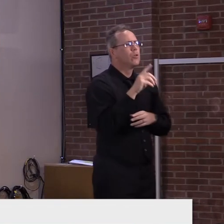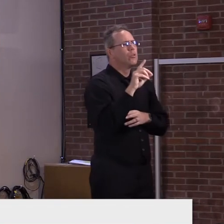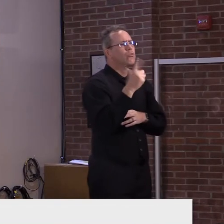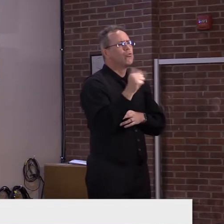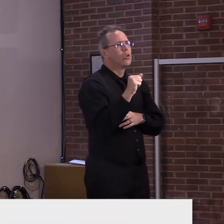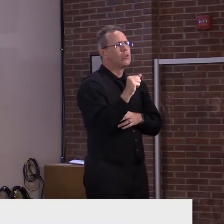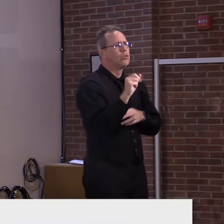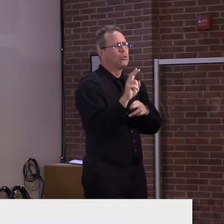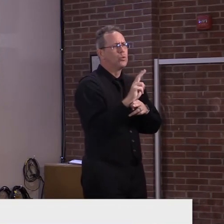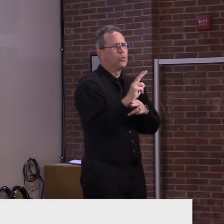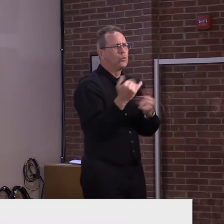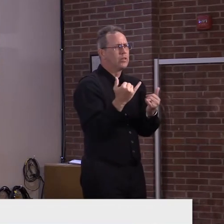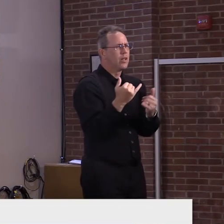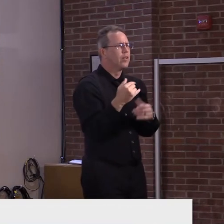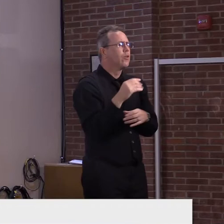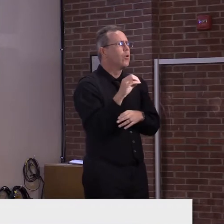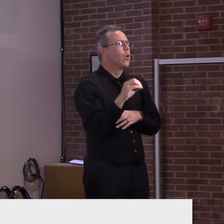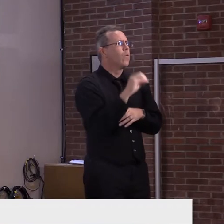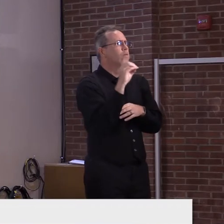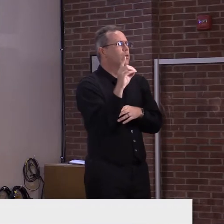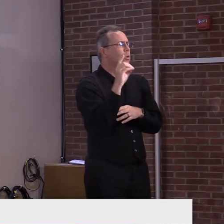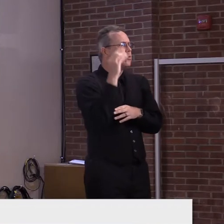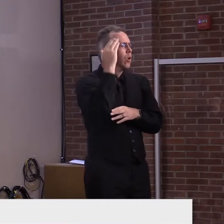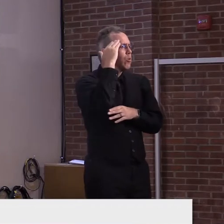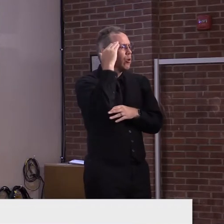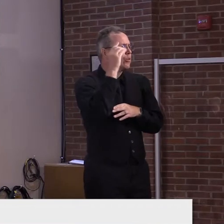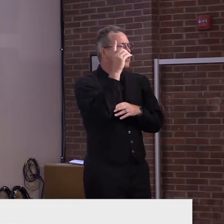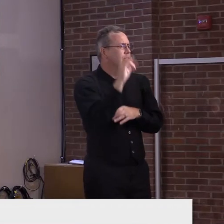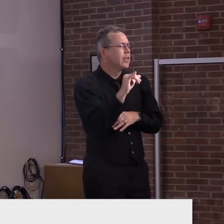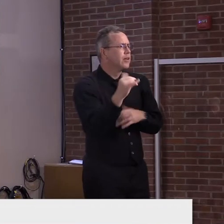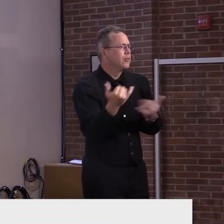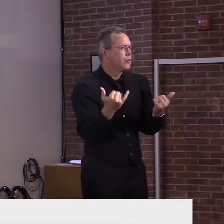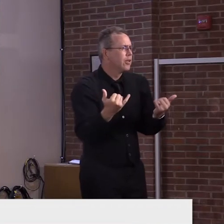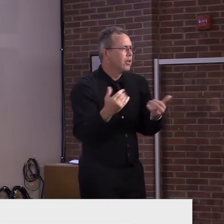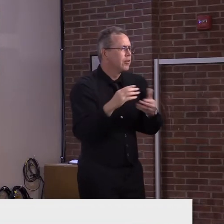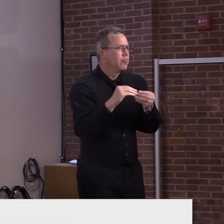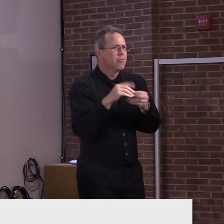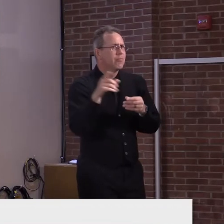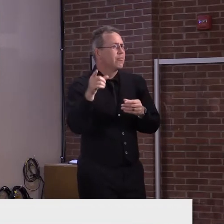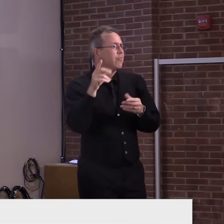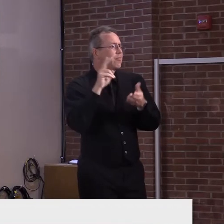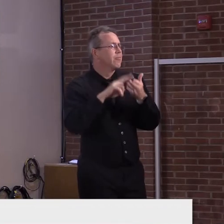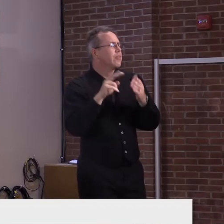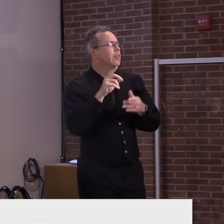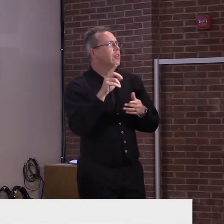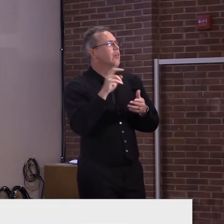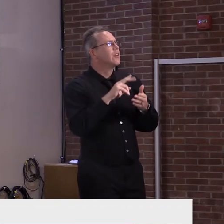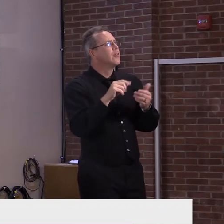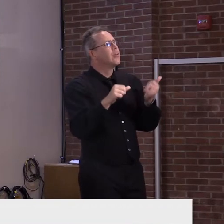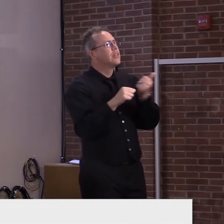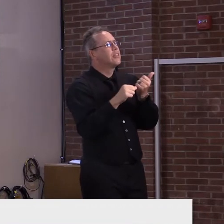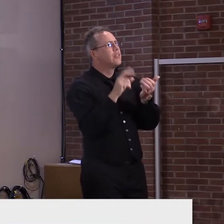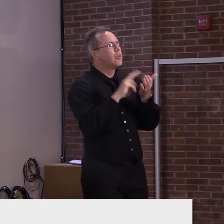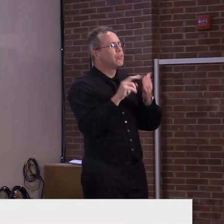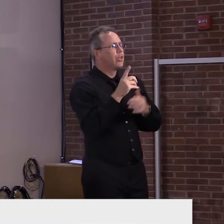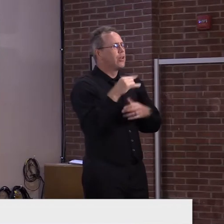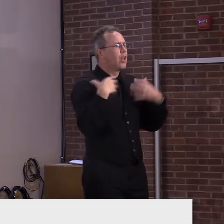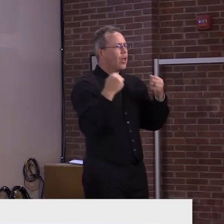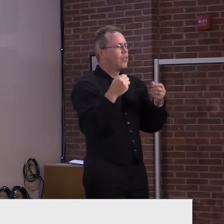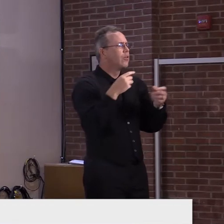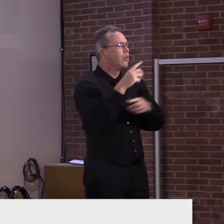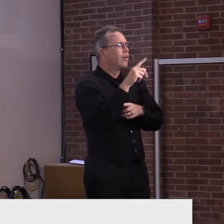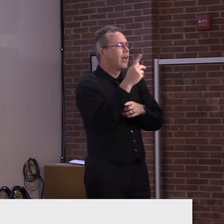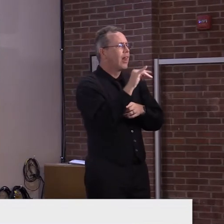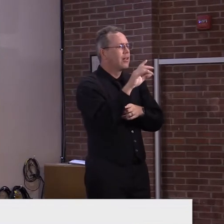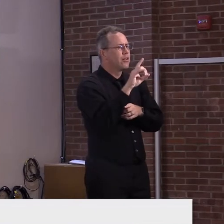Day. Deputy Health Commissioner Kelly Doherty will cover that in more detail, but I wanted to raise the